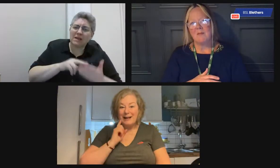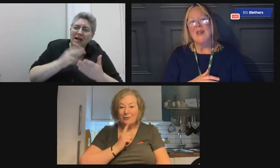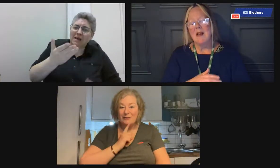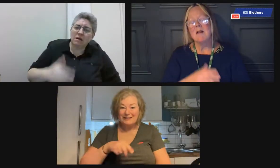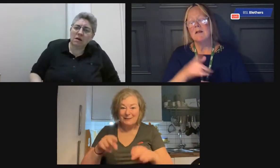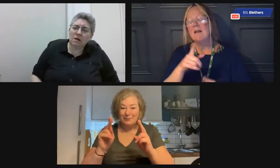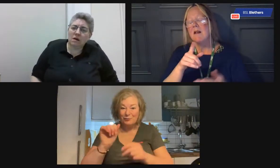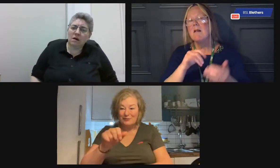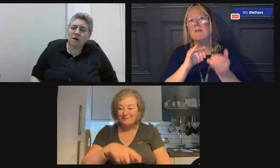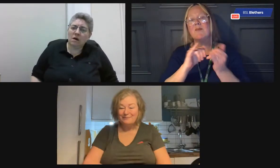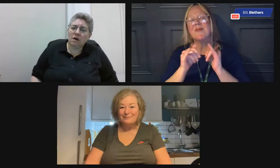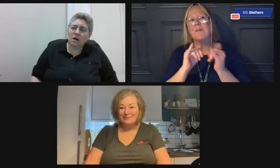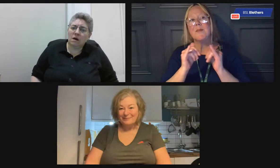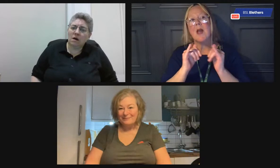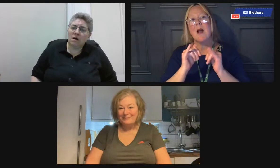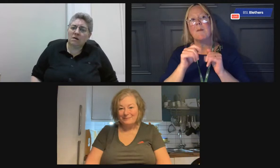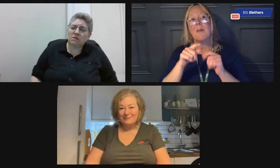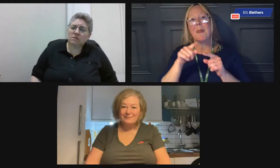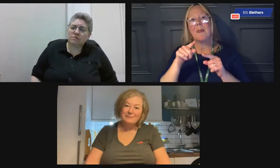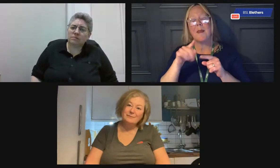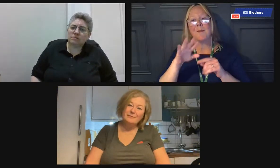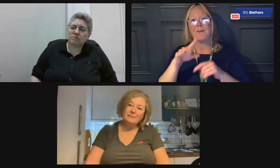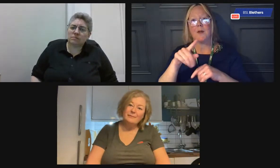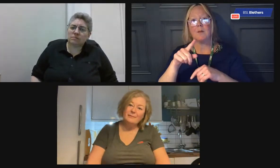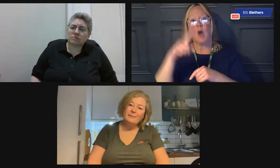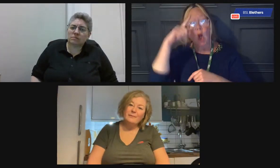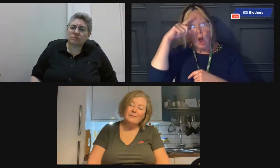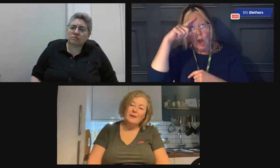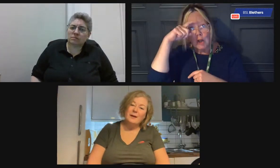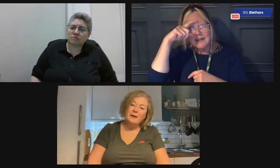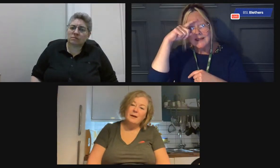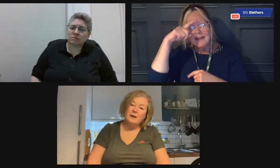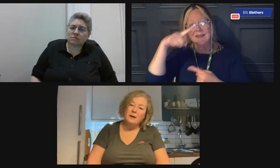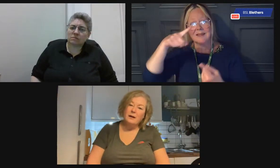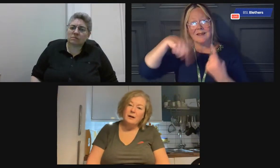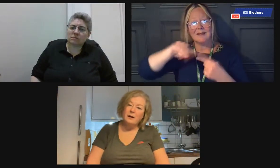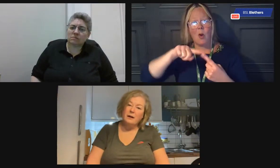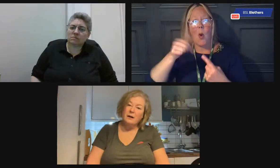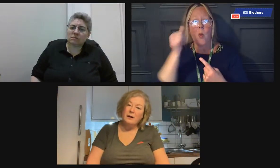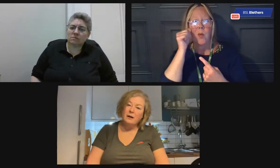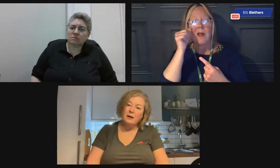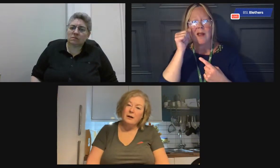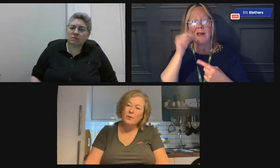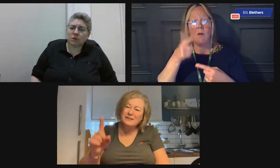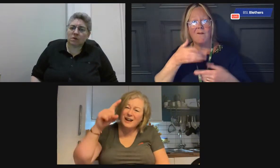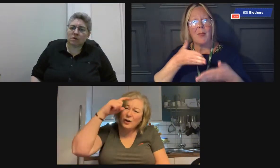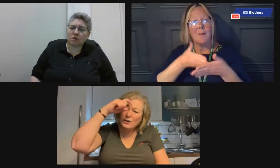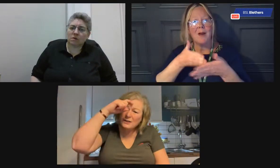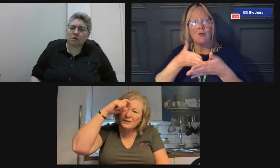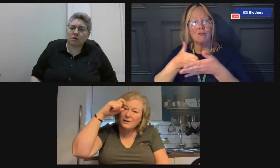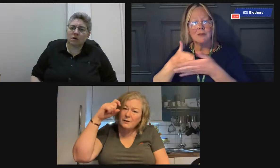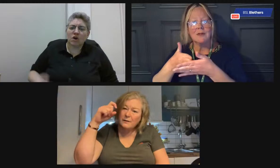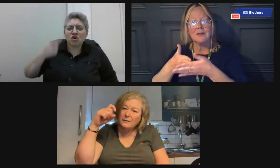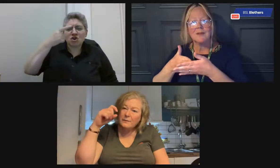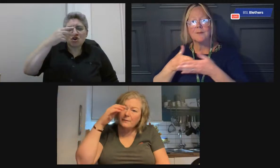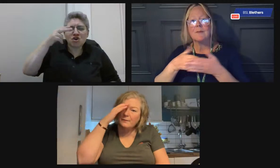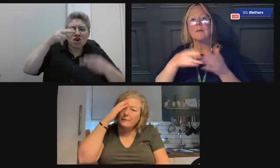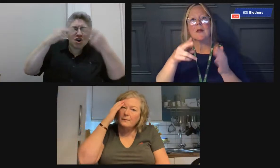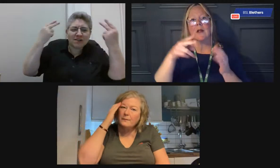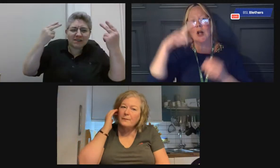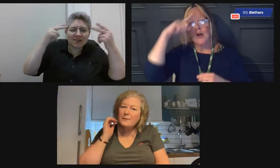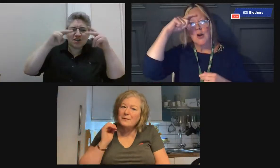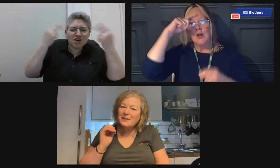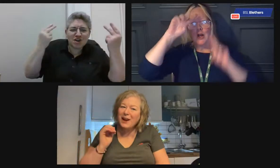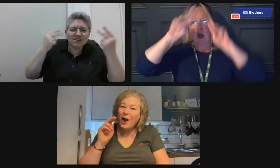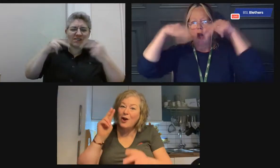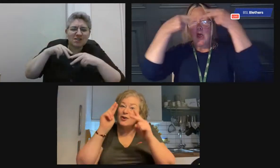nothing that there was So this. it's It was set, a hearing system, yeah, really. set up for hearing people. Nikki? Well, the nurses, I think, were aware